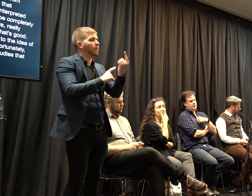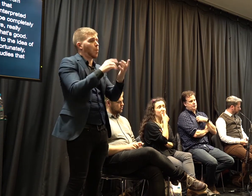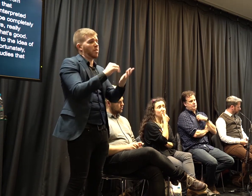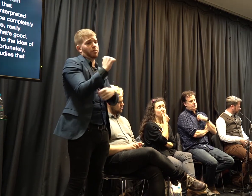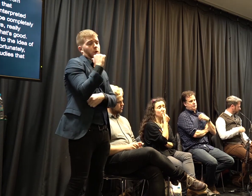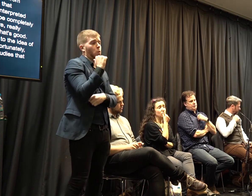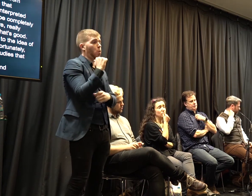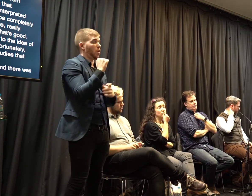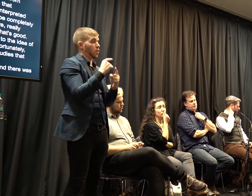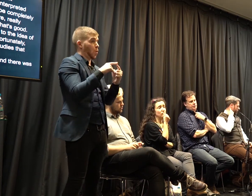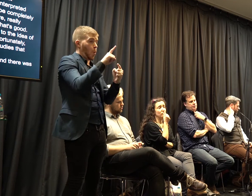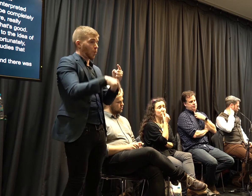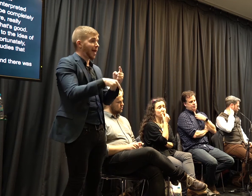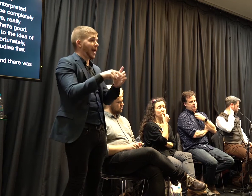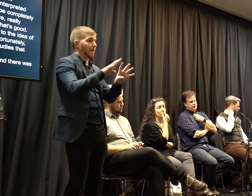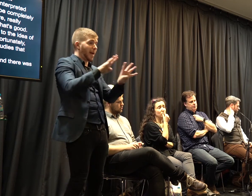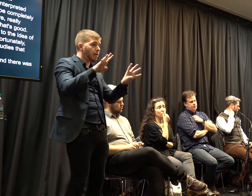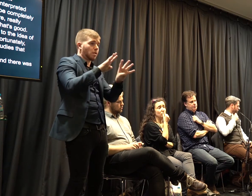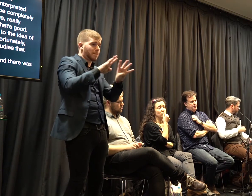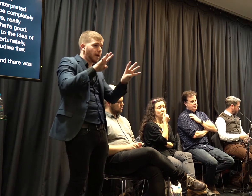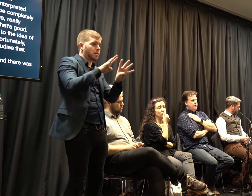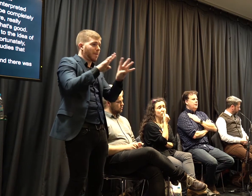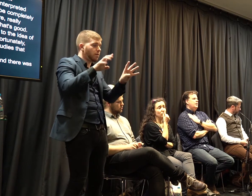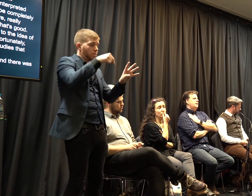whole day of panels like this on